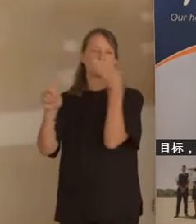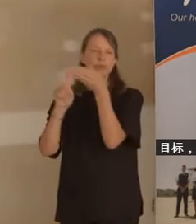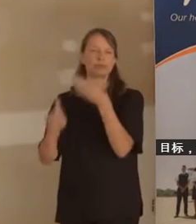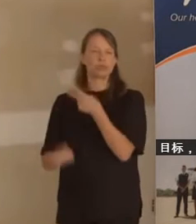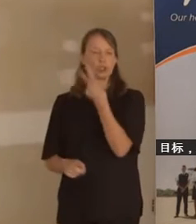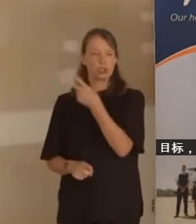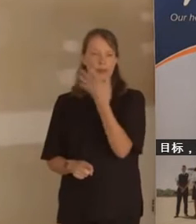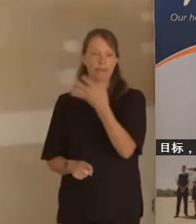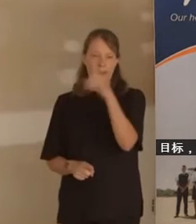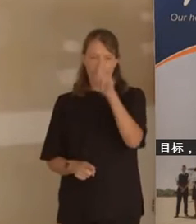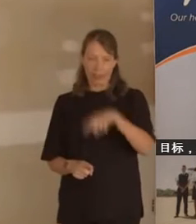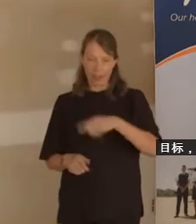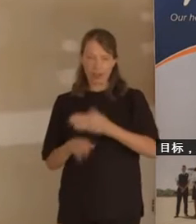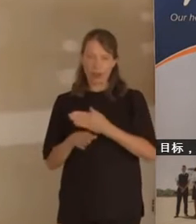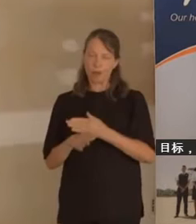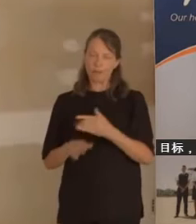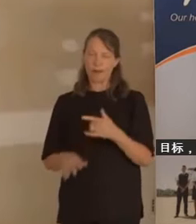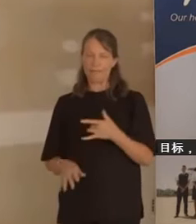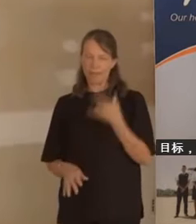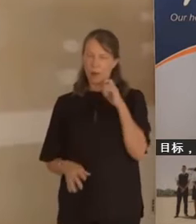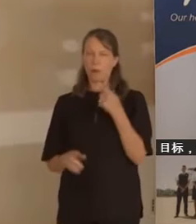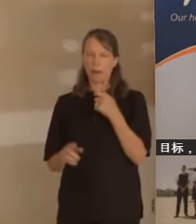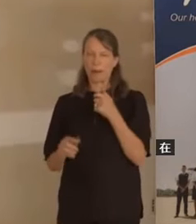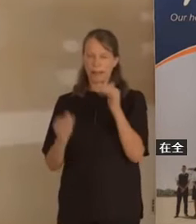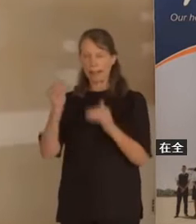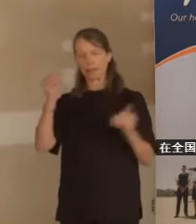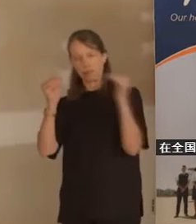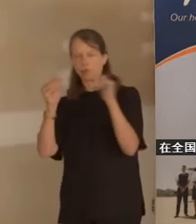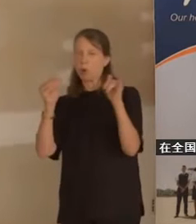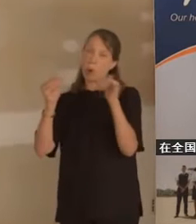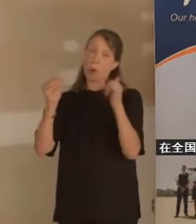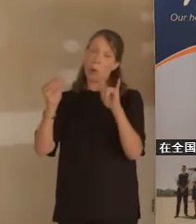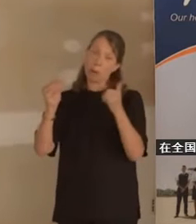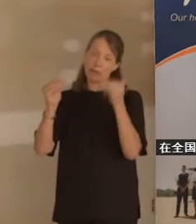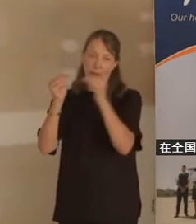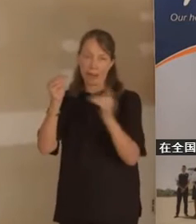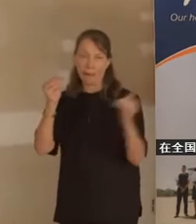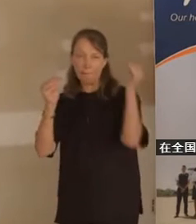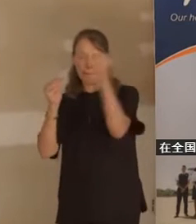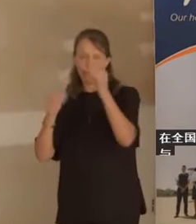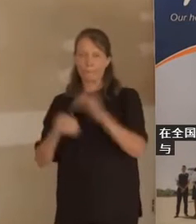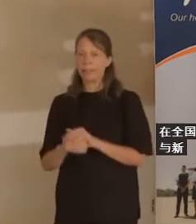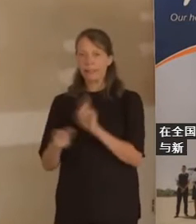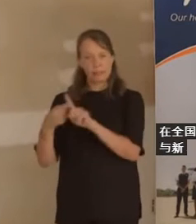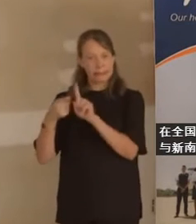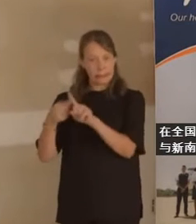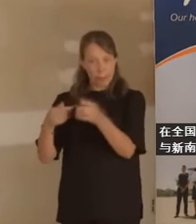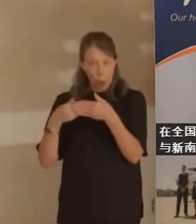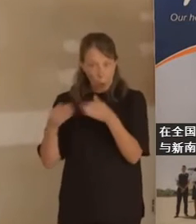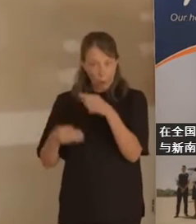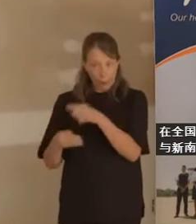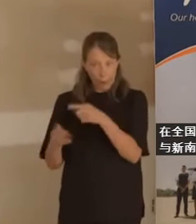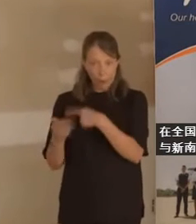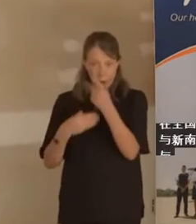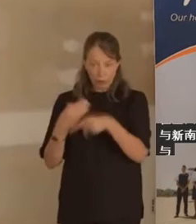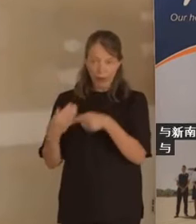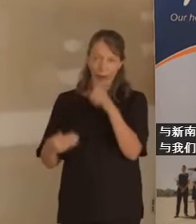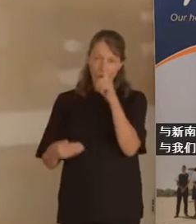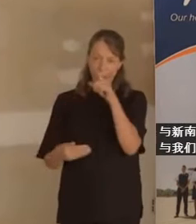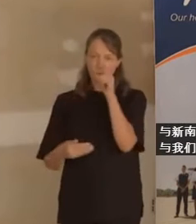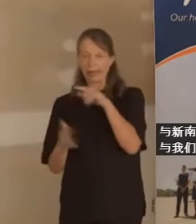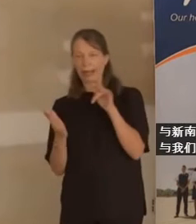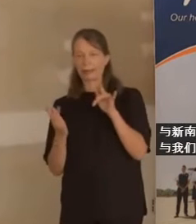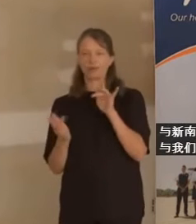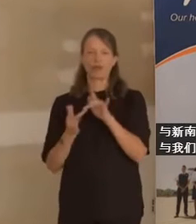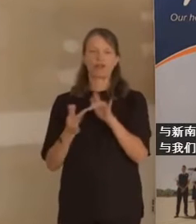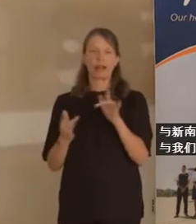is still open for businesses right across the world, right across the country, to make contact with the New South Wales government to talk to us